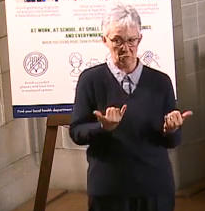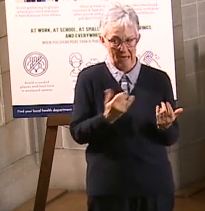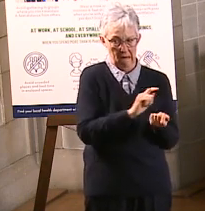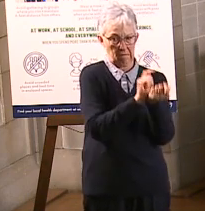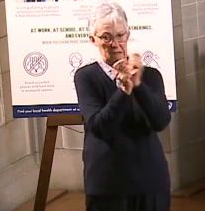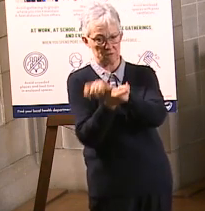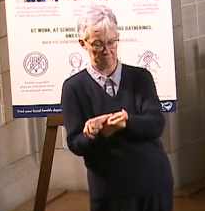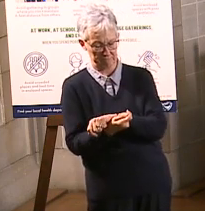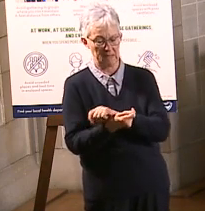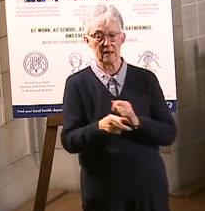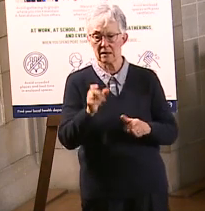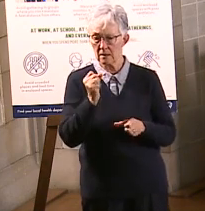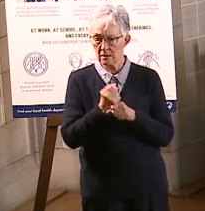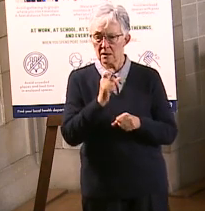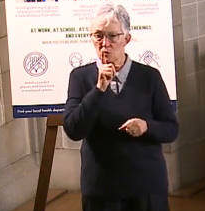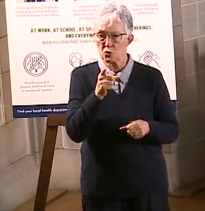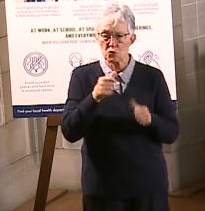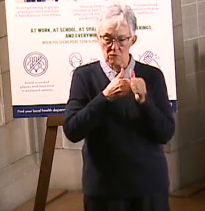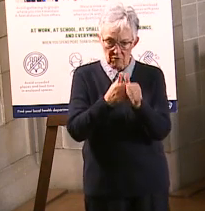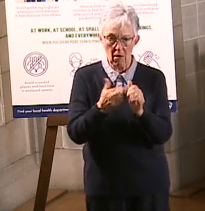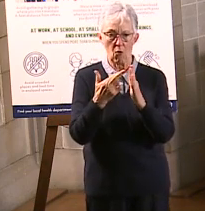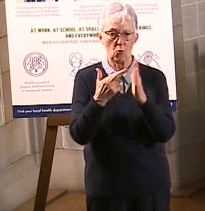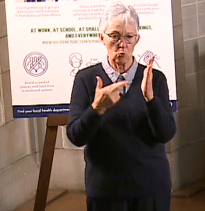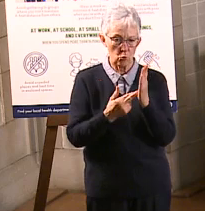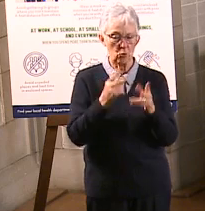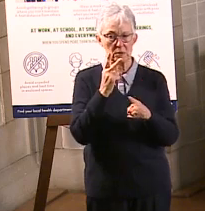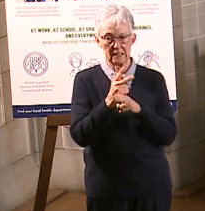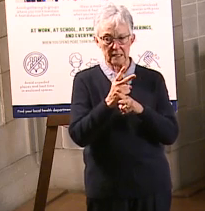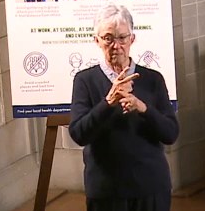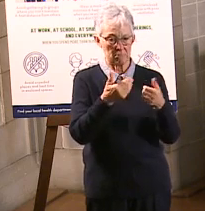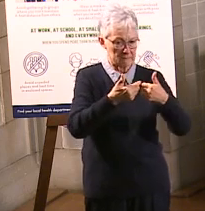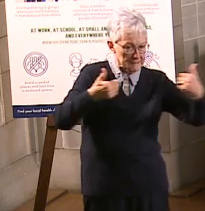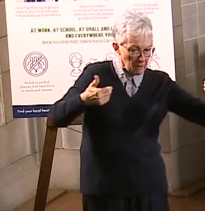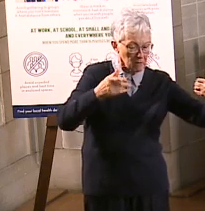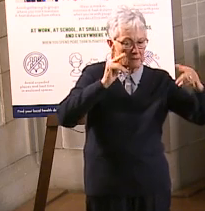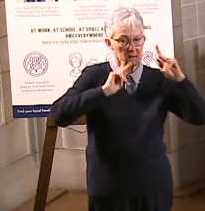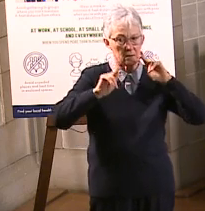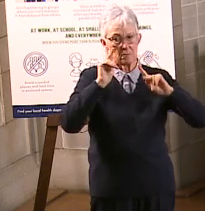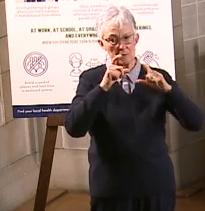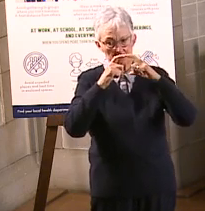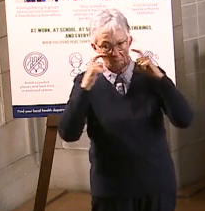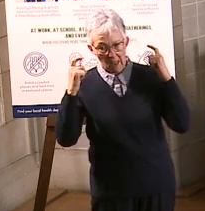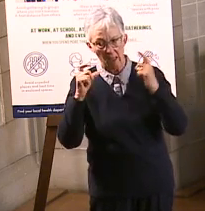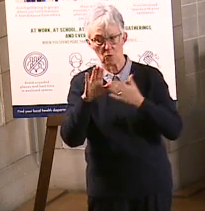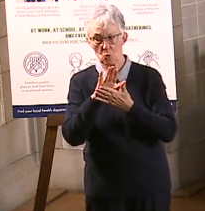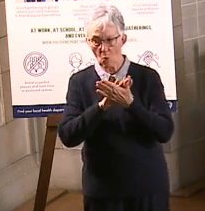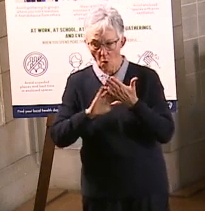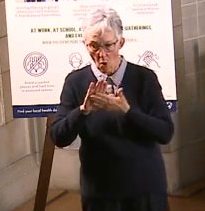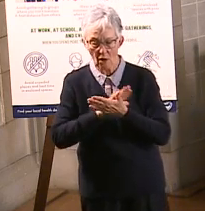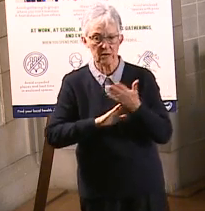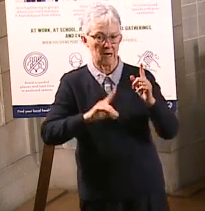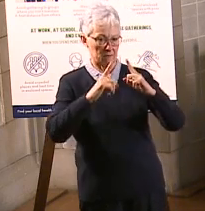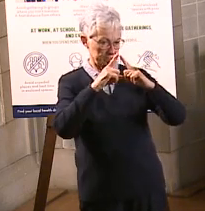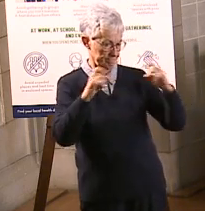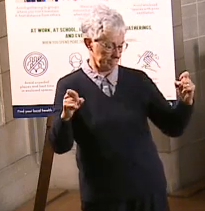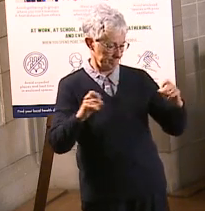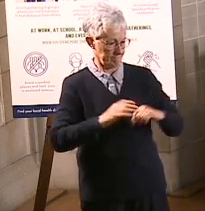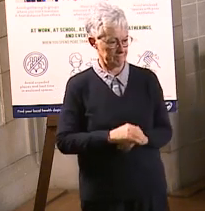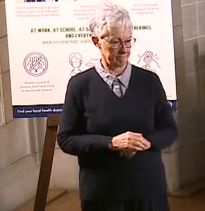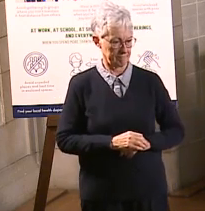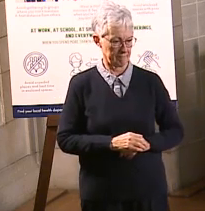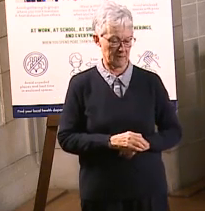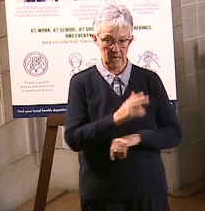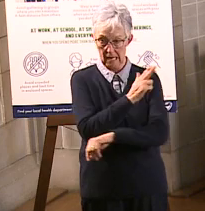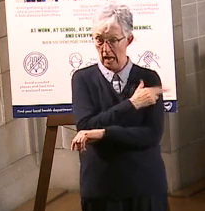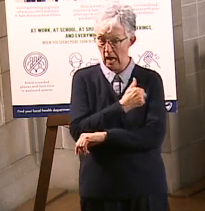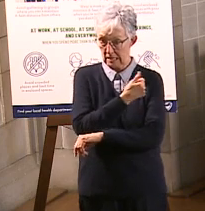will help us to be able to slow the spread of virus here in the state of Nebraska. Our hospital capacity is what we're